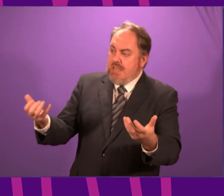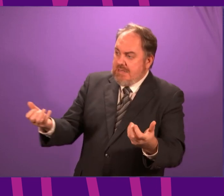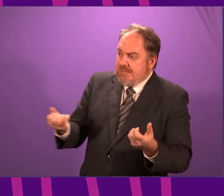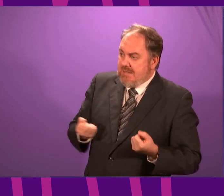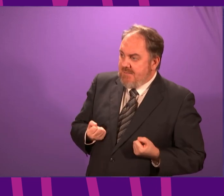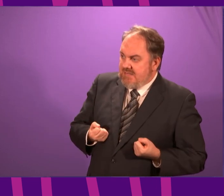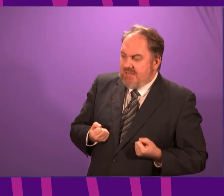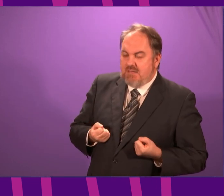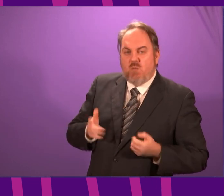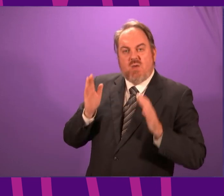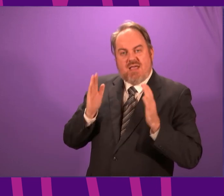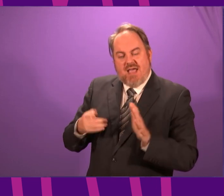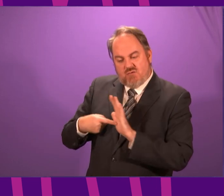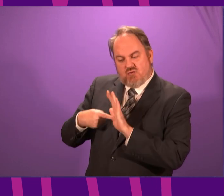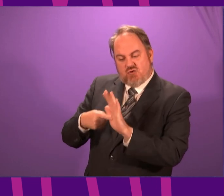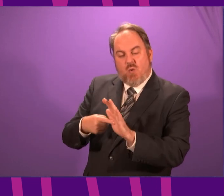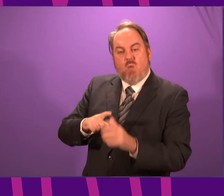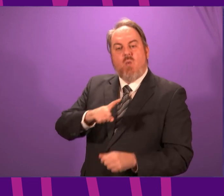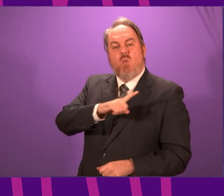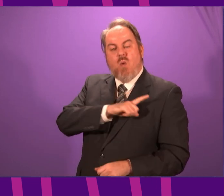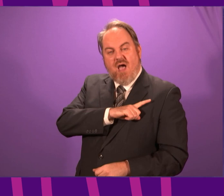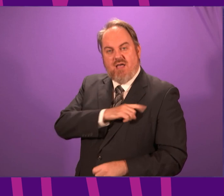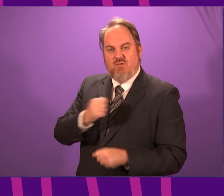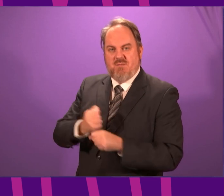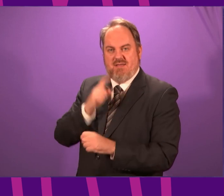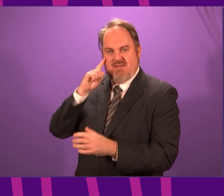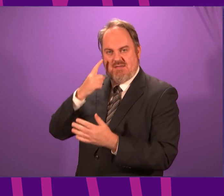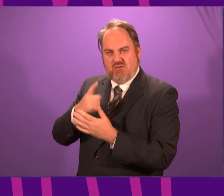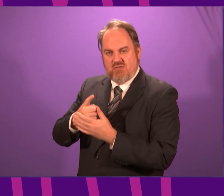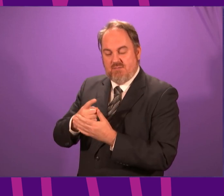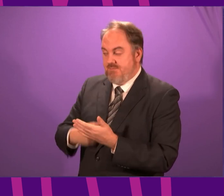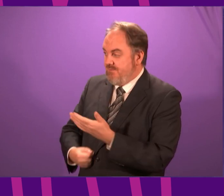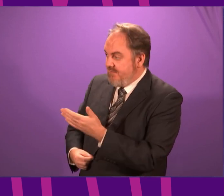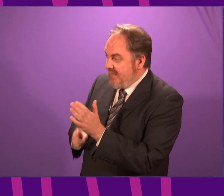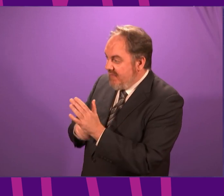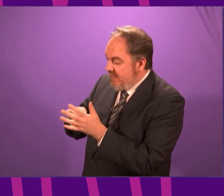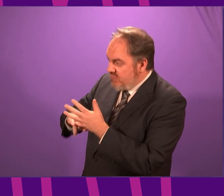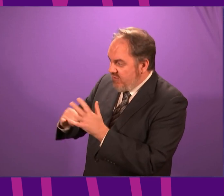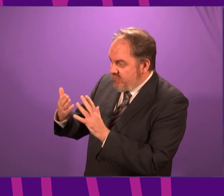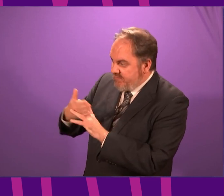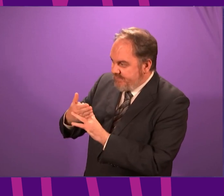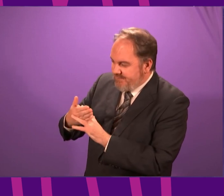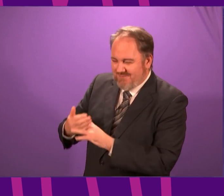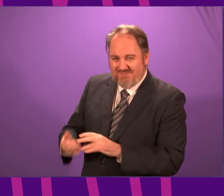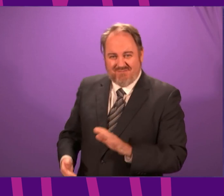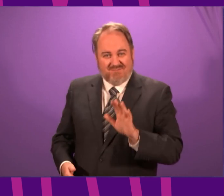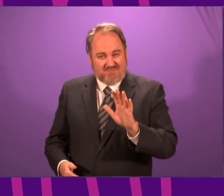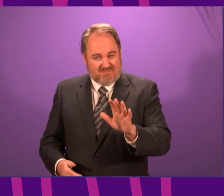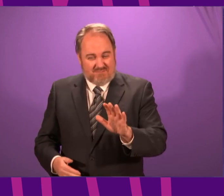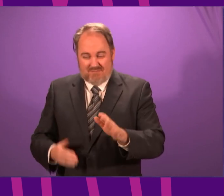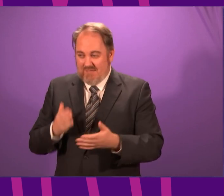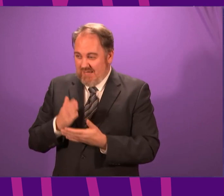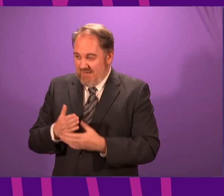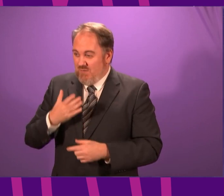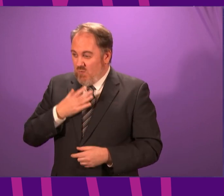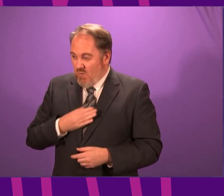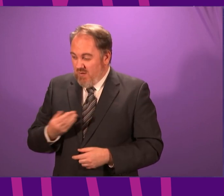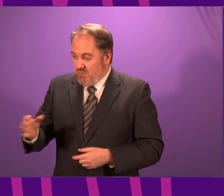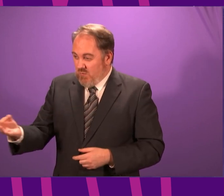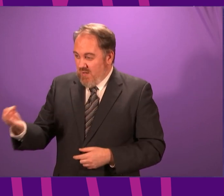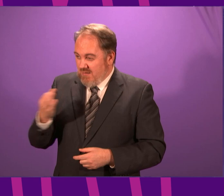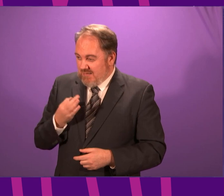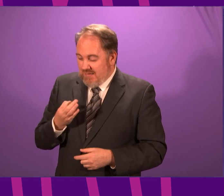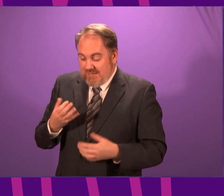it, that methodology is crucial. Nicola Sturgeon. Smith wants to, or any member of this chamber wants to come to us